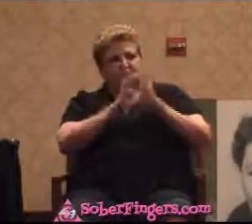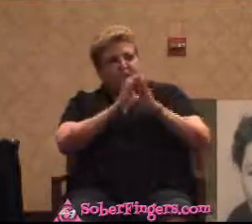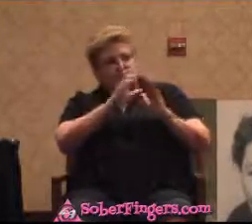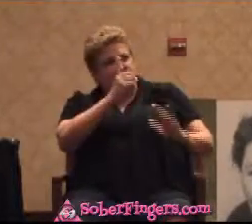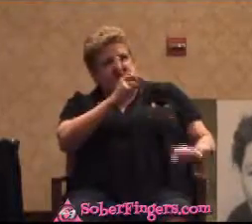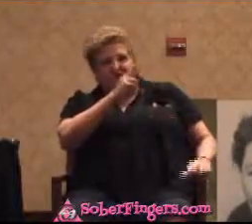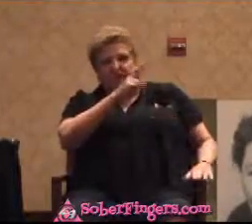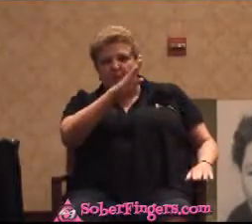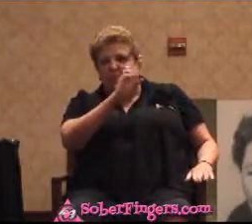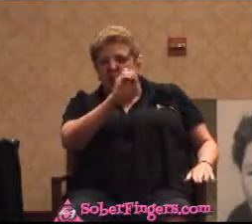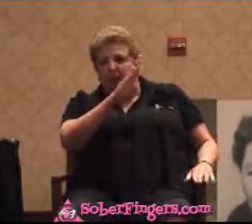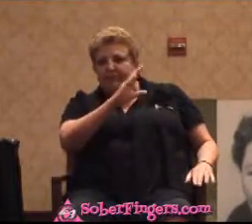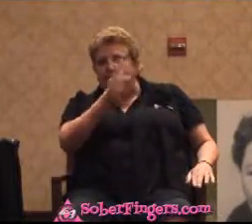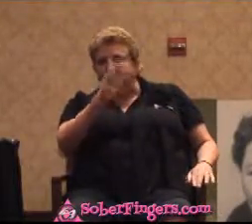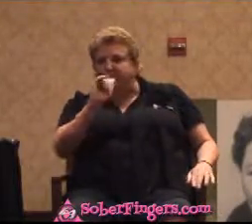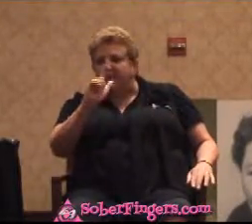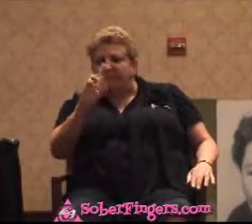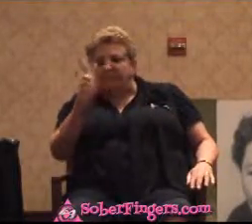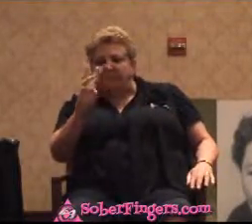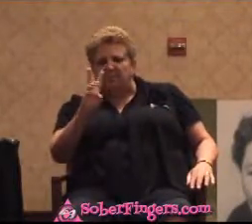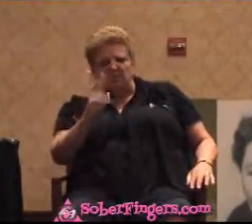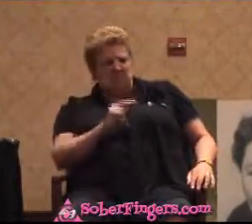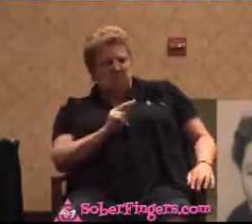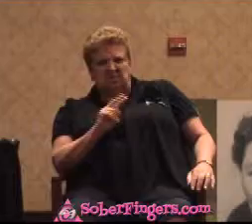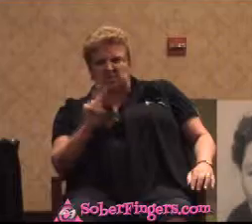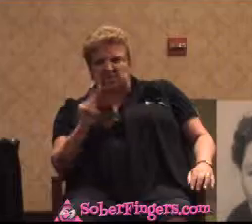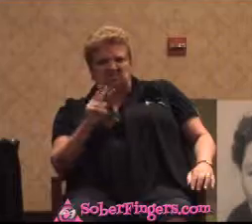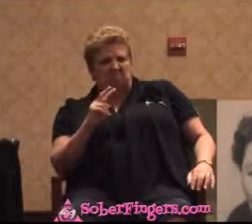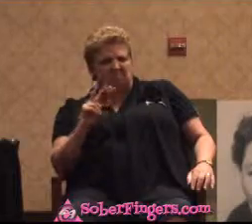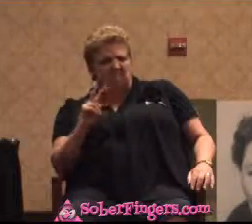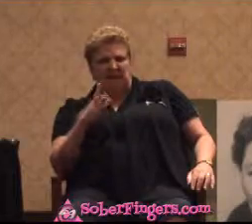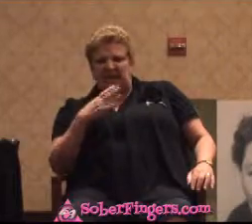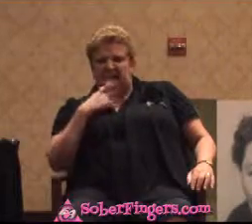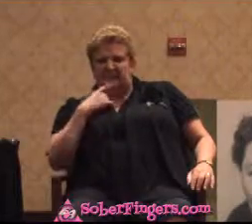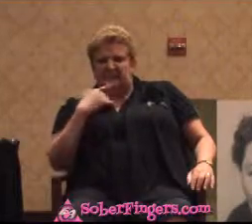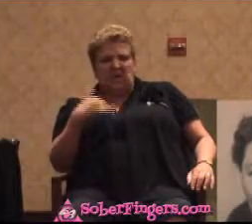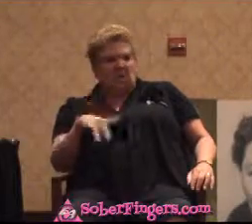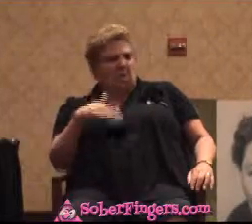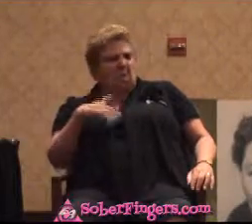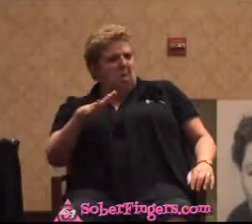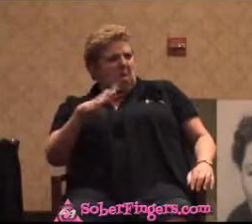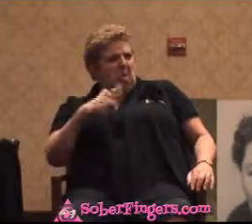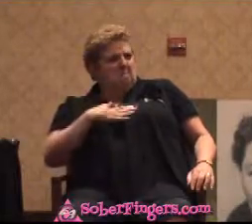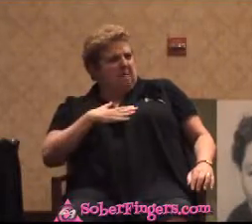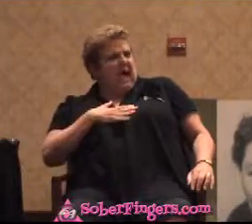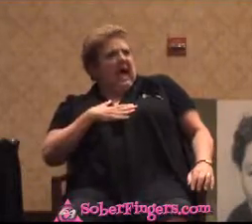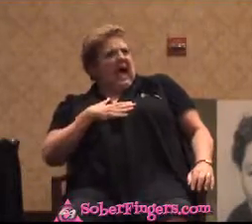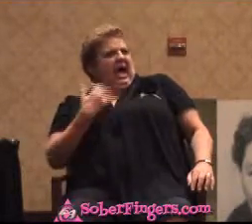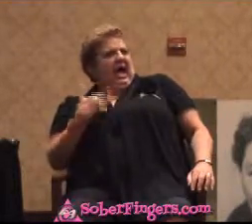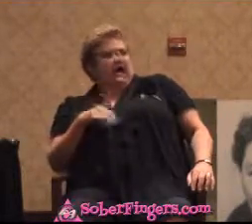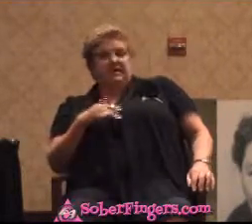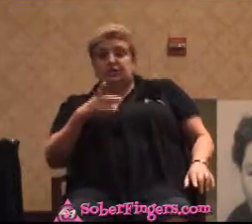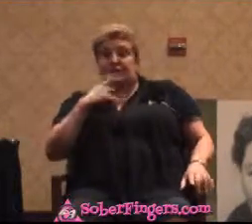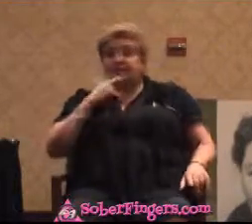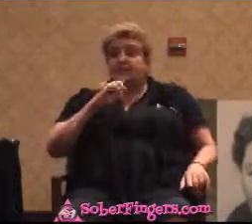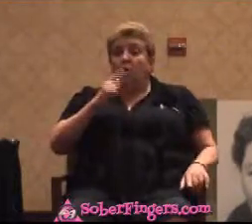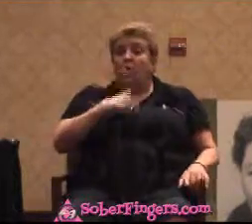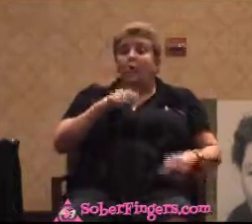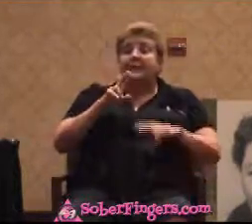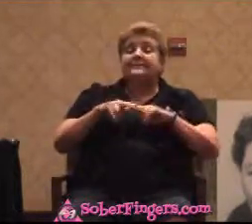Bill W. And I was looking at them, and I said, oh my word. So then she goes, we're going to sit in here because some guy's going to come